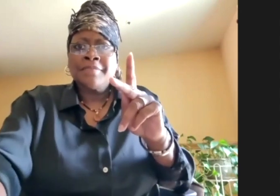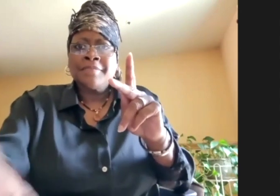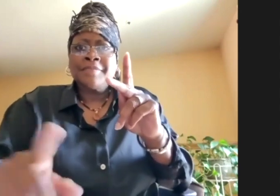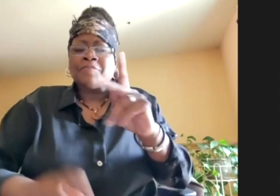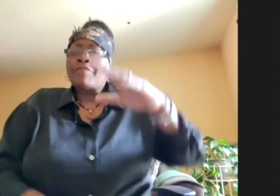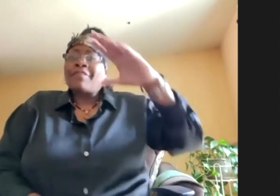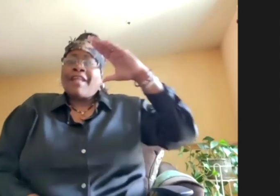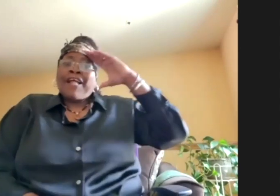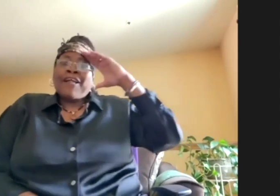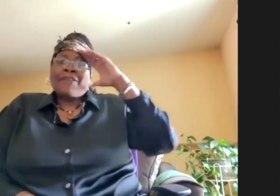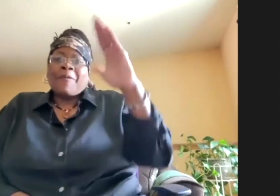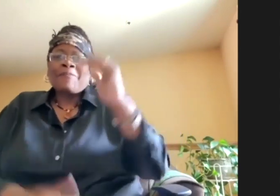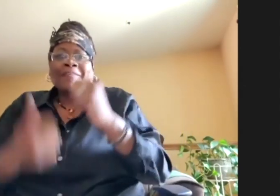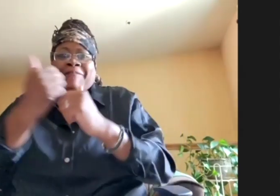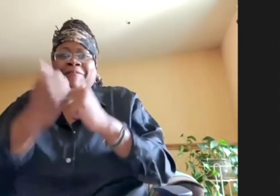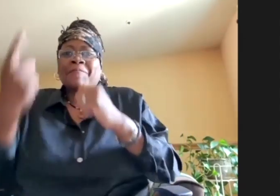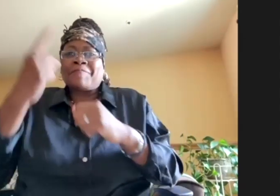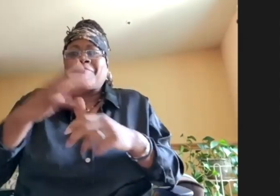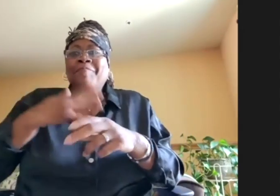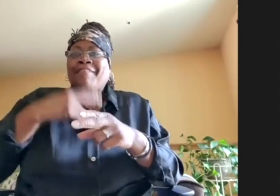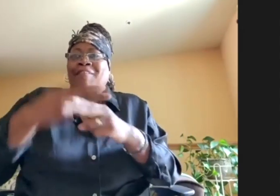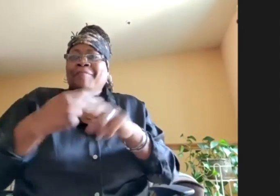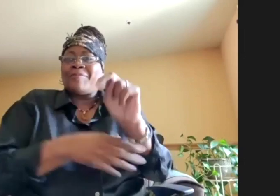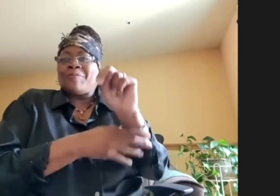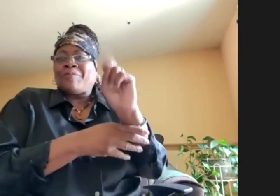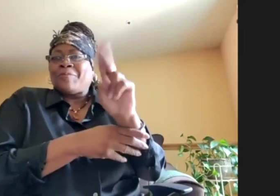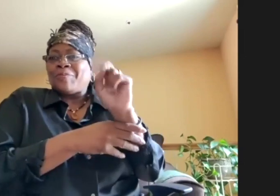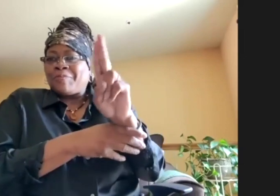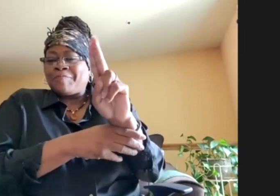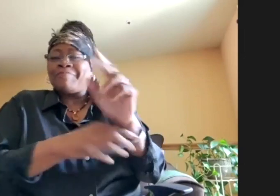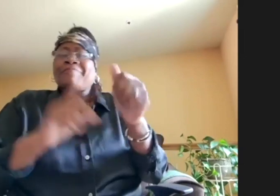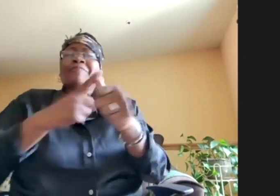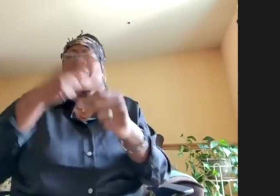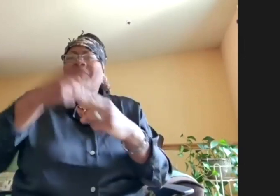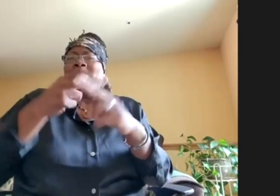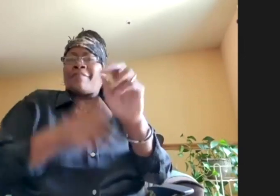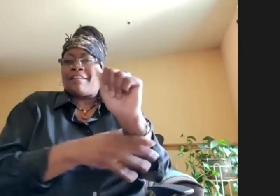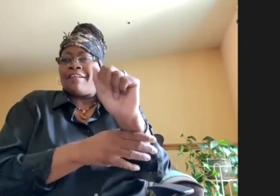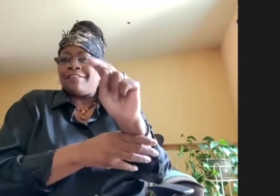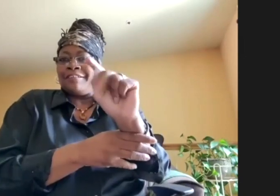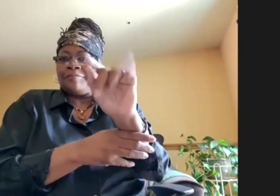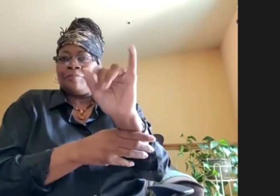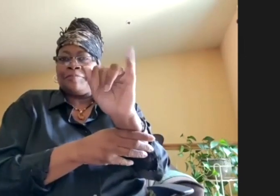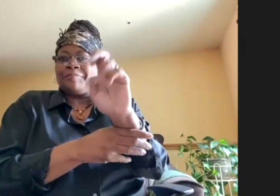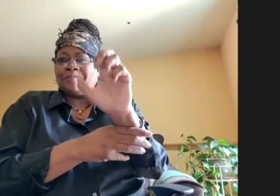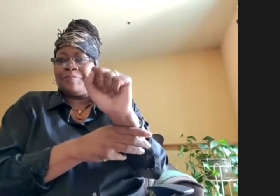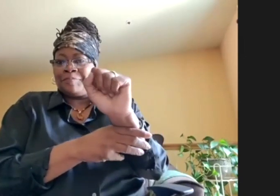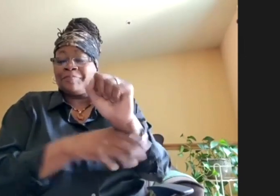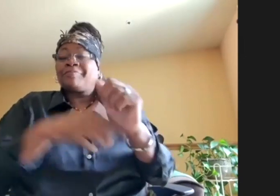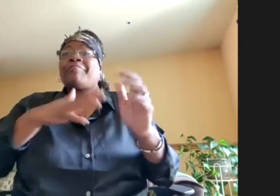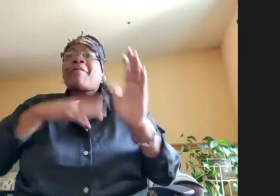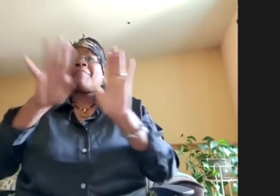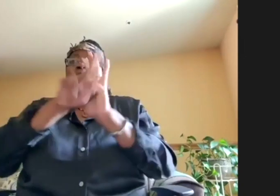Can everyone see me okay? Hello, everyone. I'm Nunu. I'm